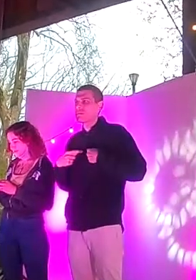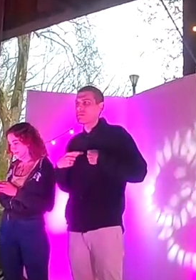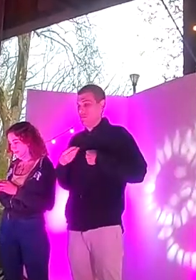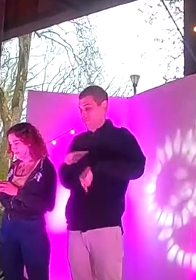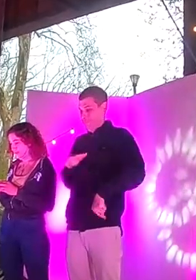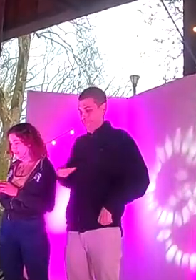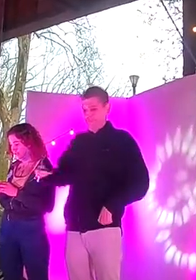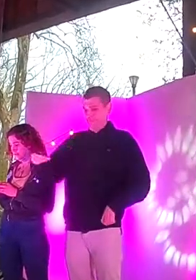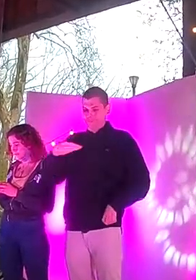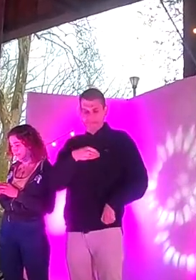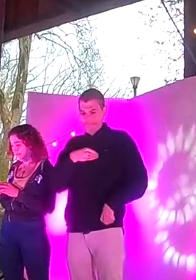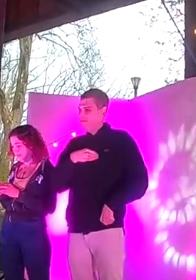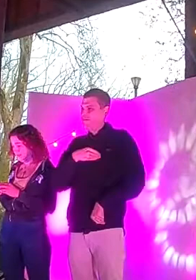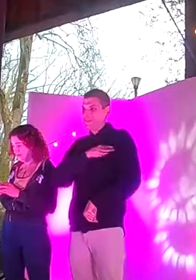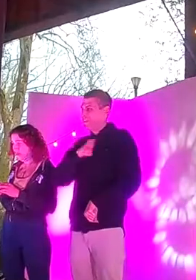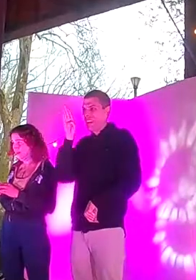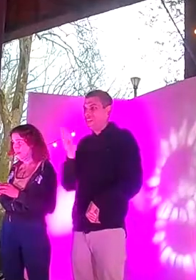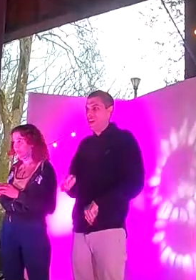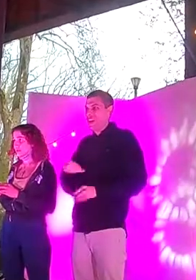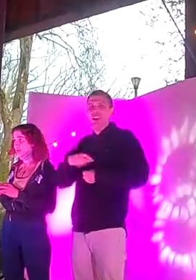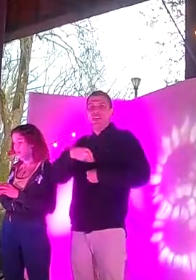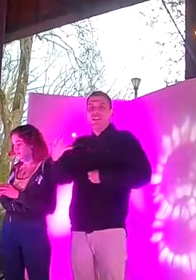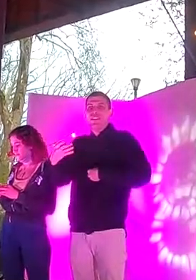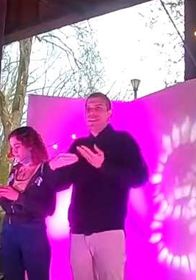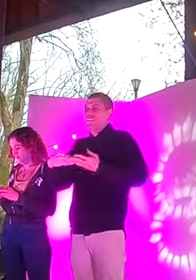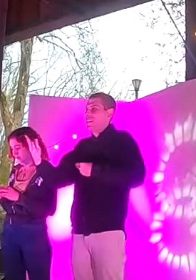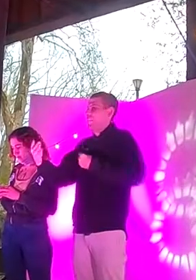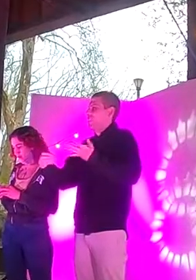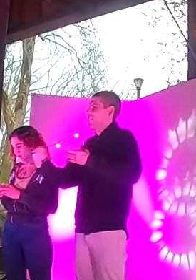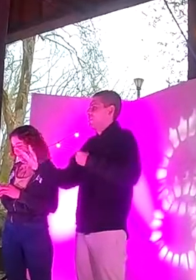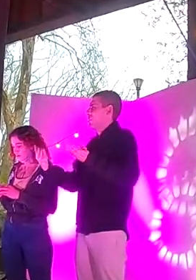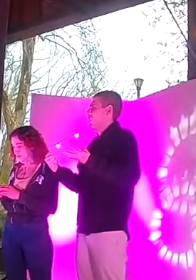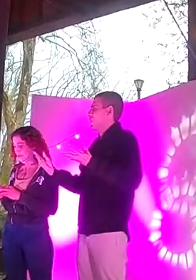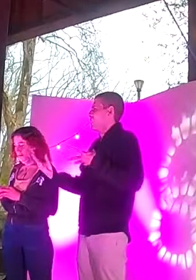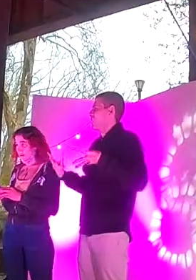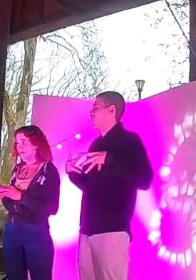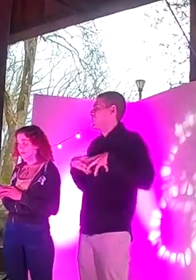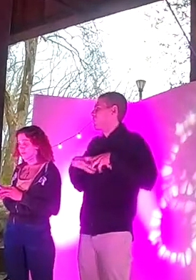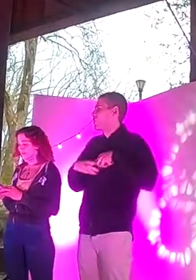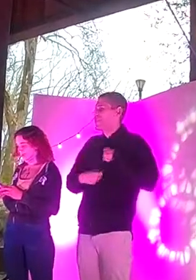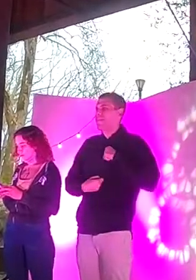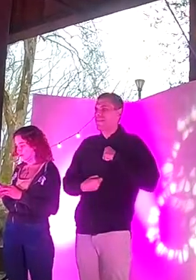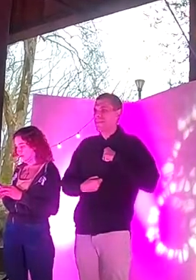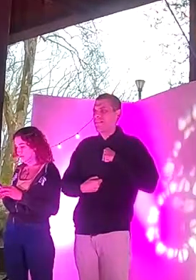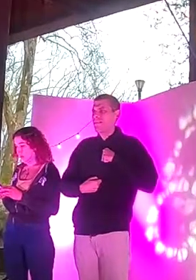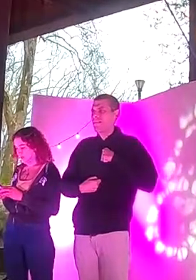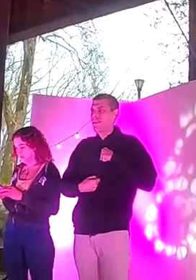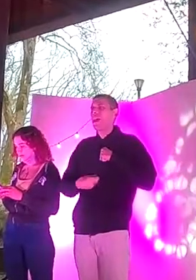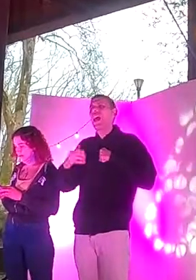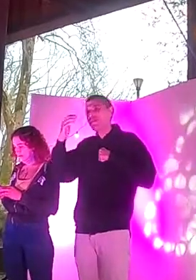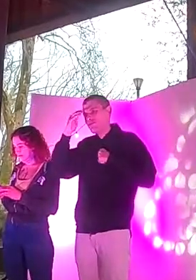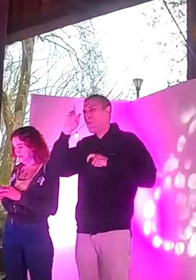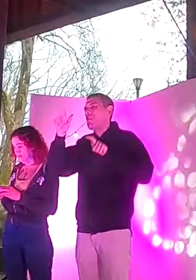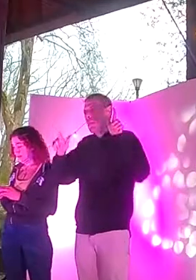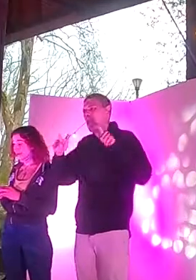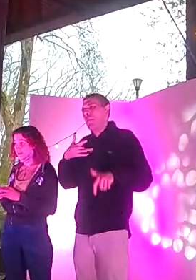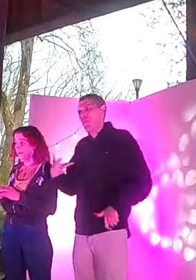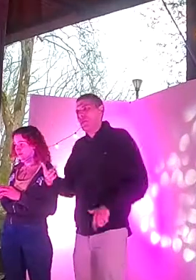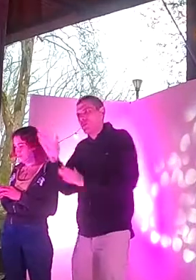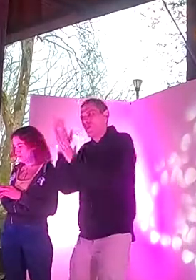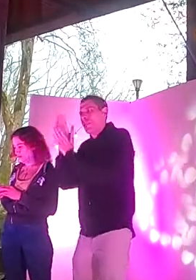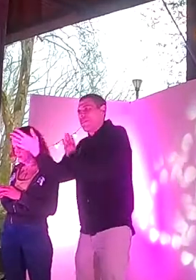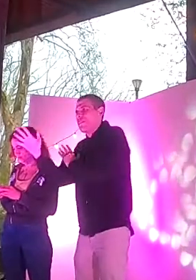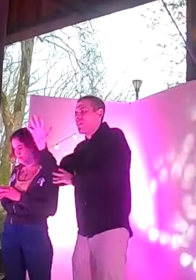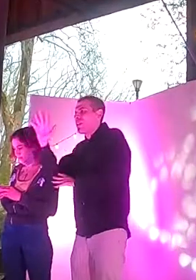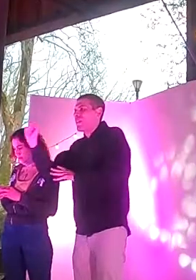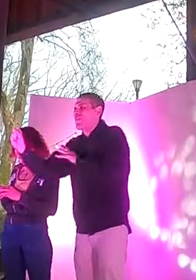back, and eventually will be something I'll have to learn to grieve. And when they leave, because you know they always leave, that place